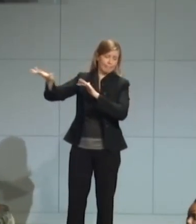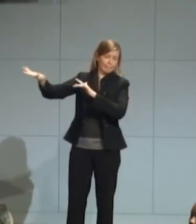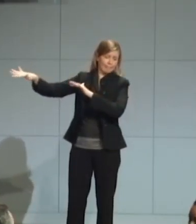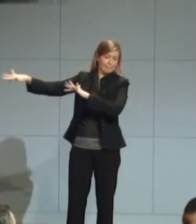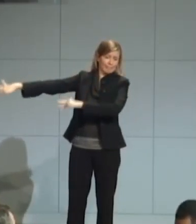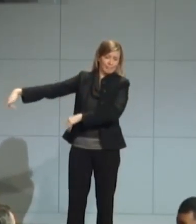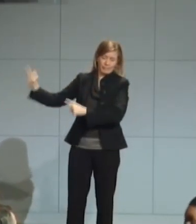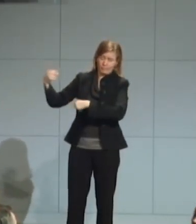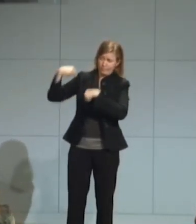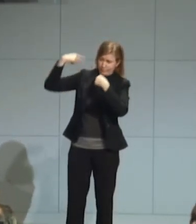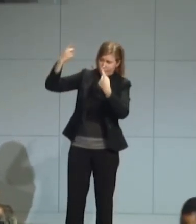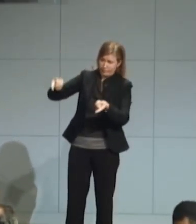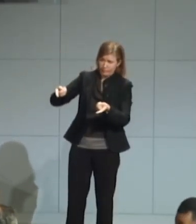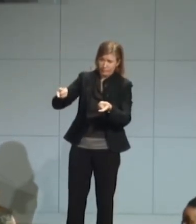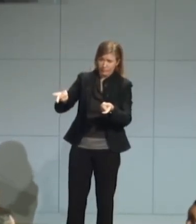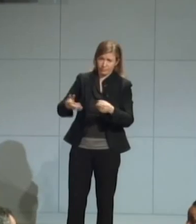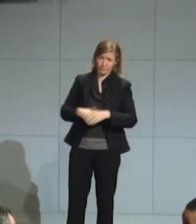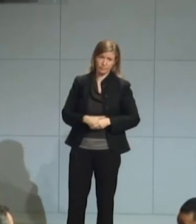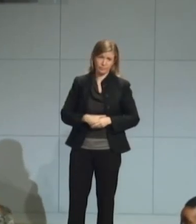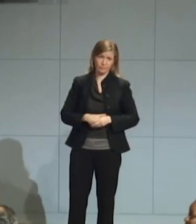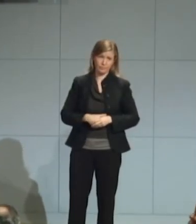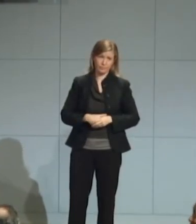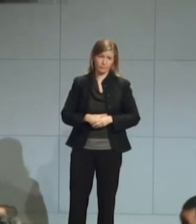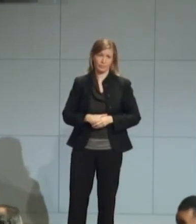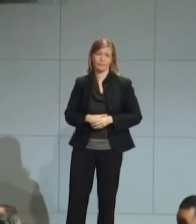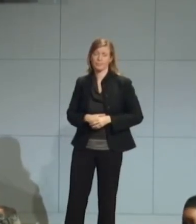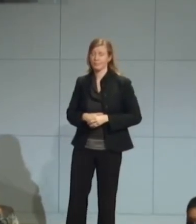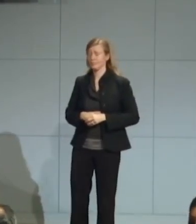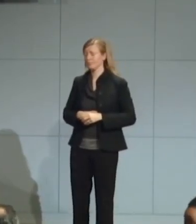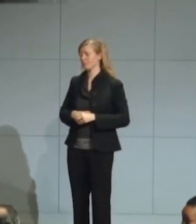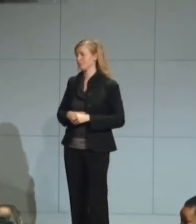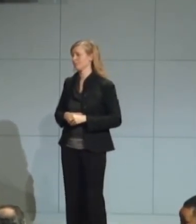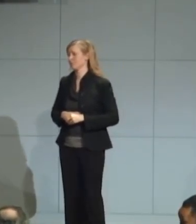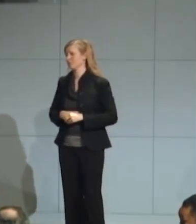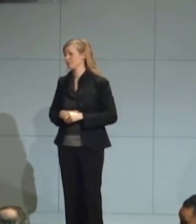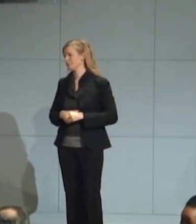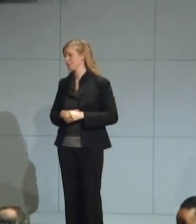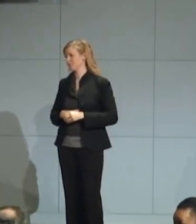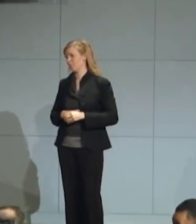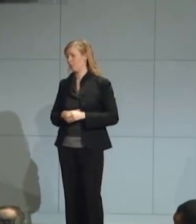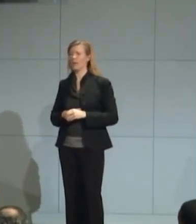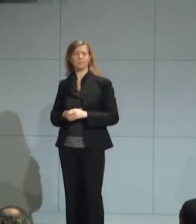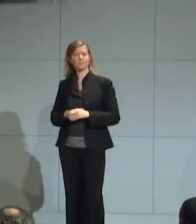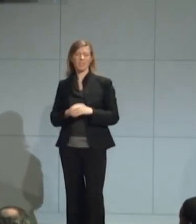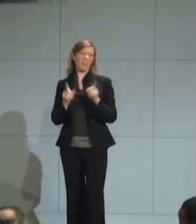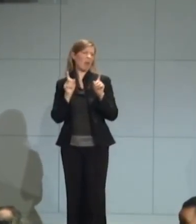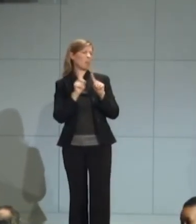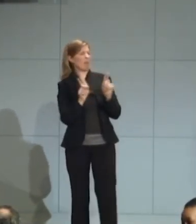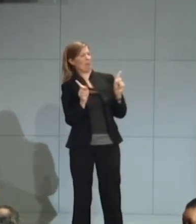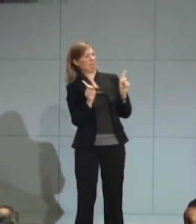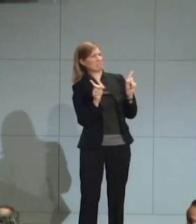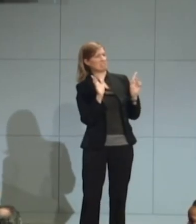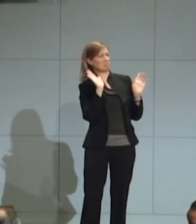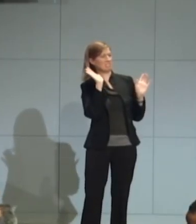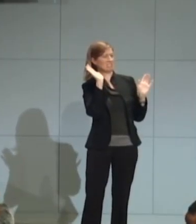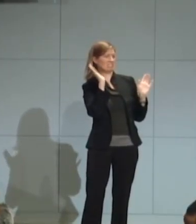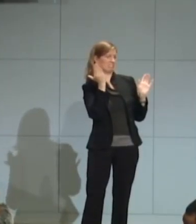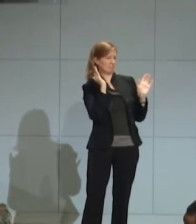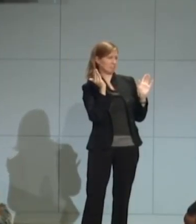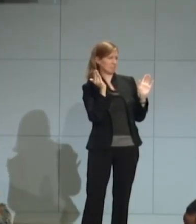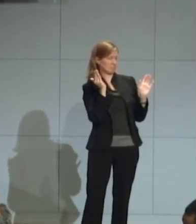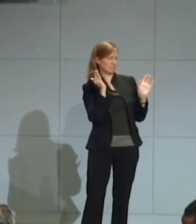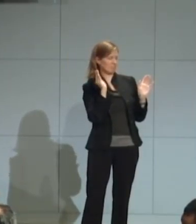other people just sat around and defended it. And I feel confident that if Jeff had been alive 150 years